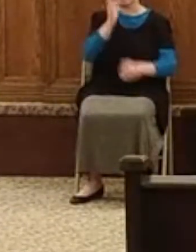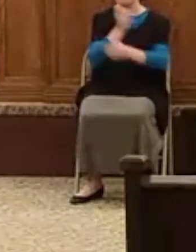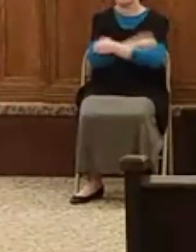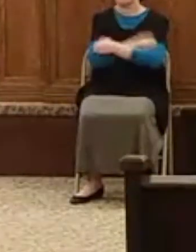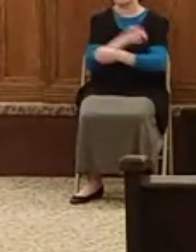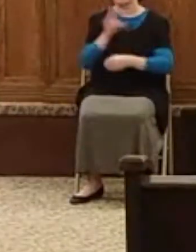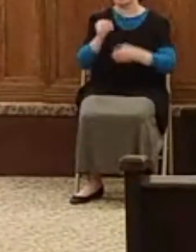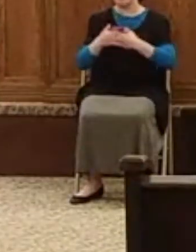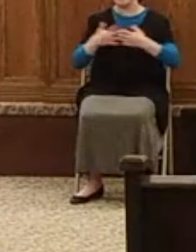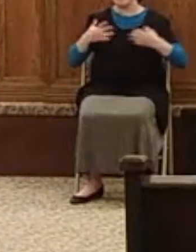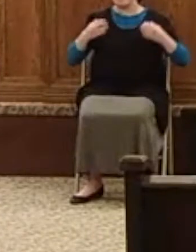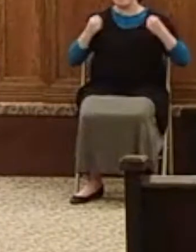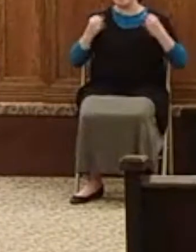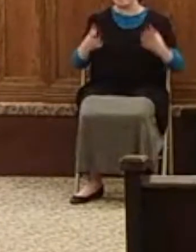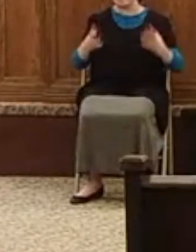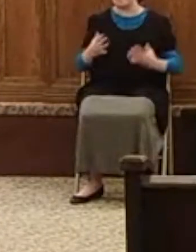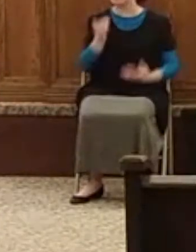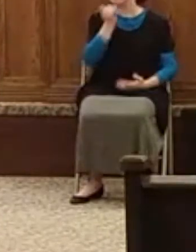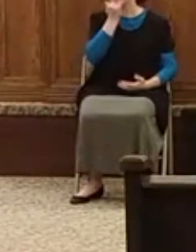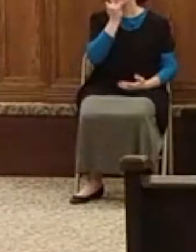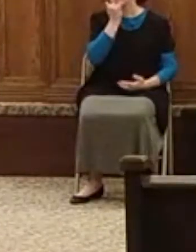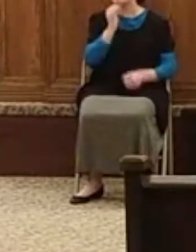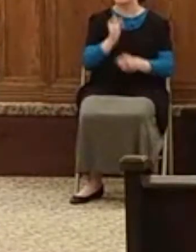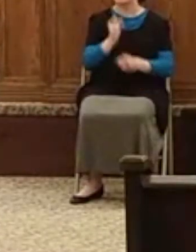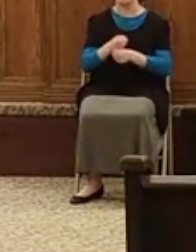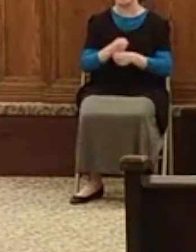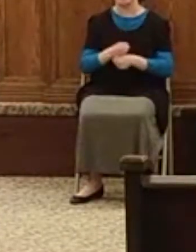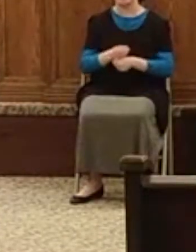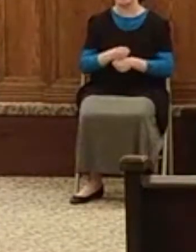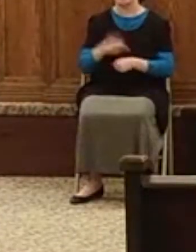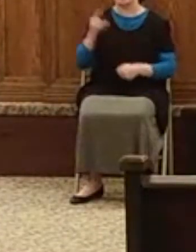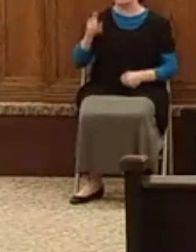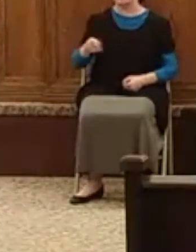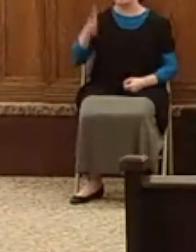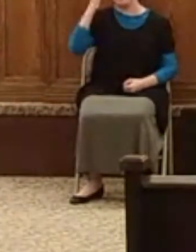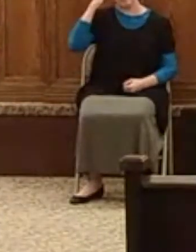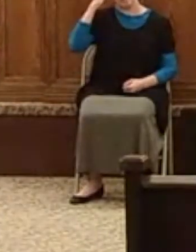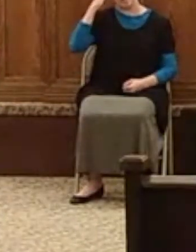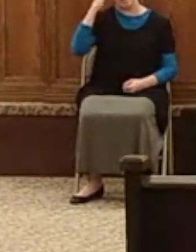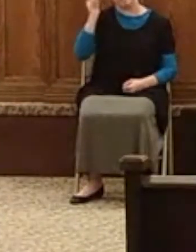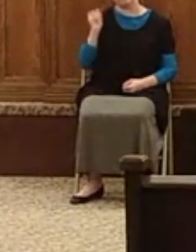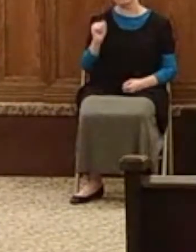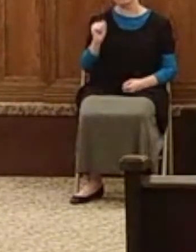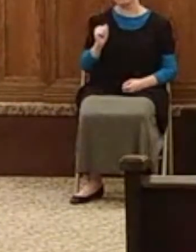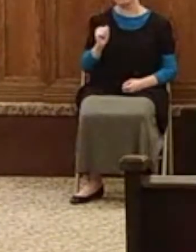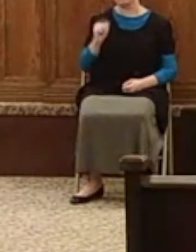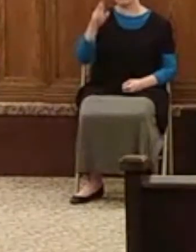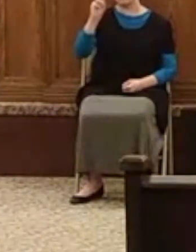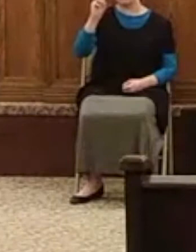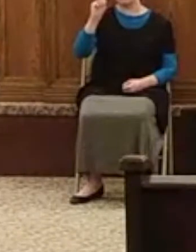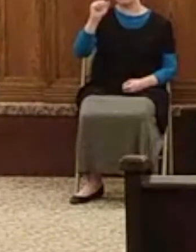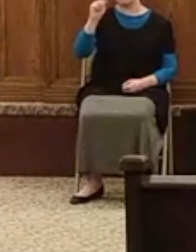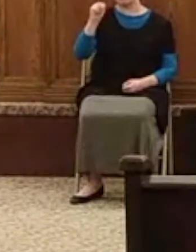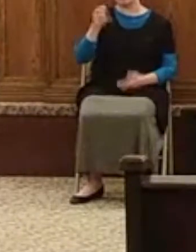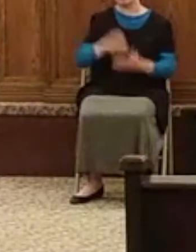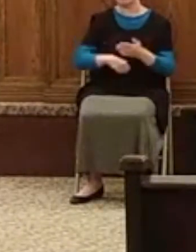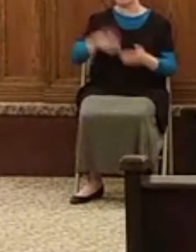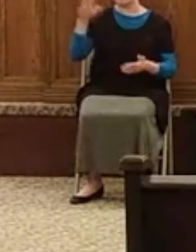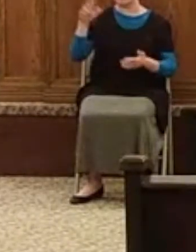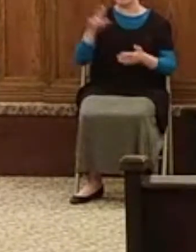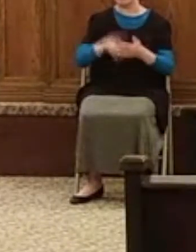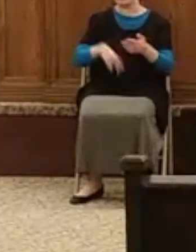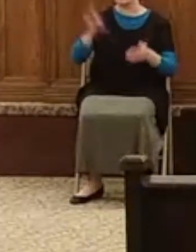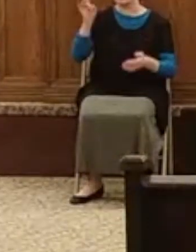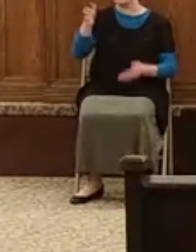God that loves them no matter how many mistakes they have made. They need to know, amen, Romans chapter 5 and